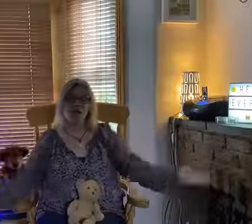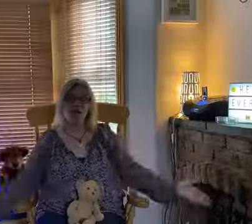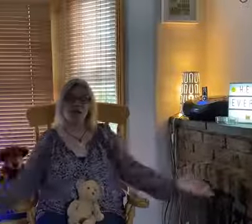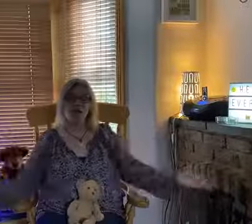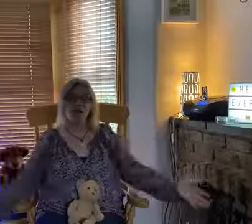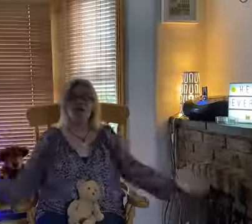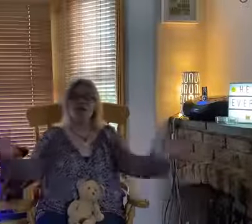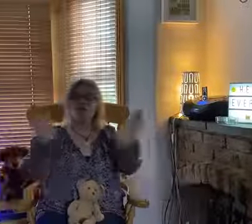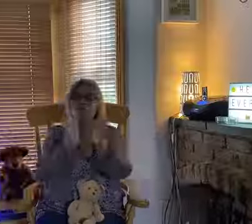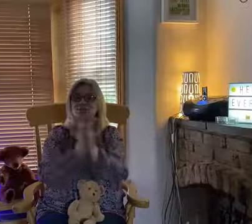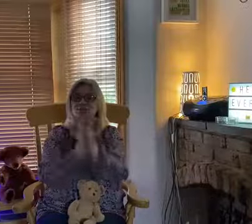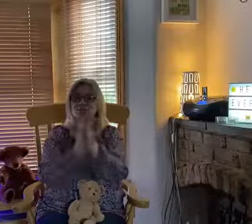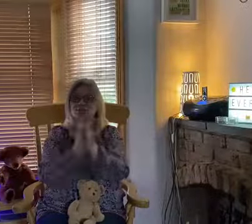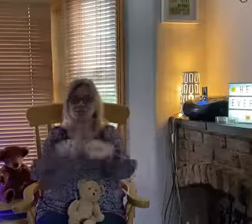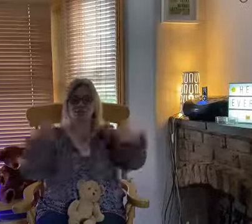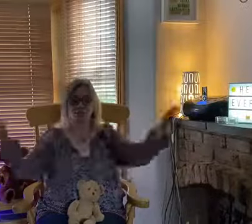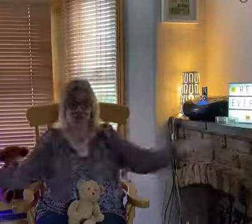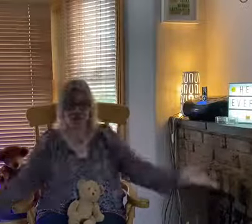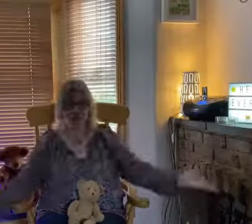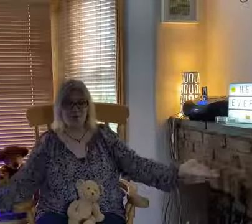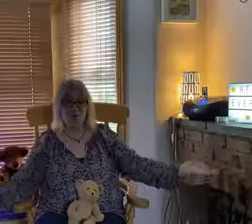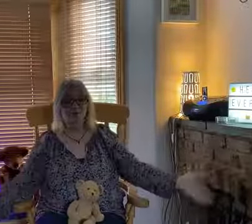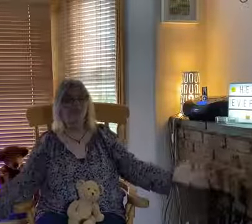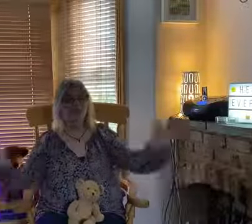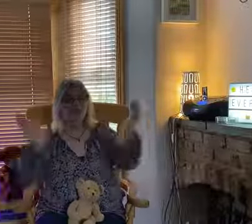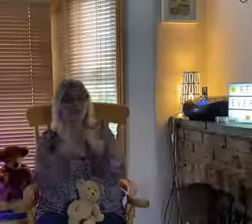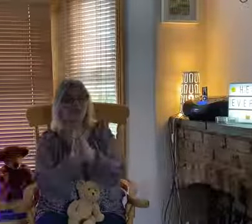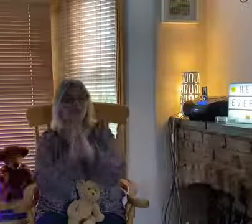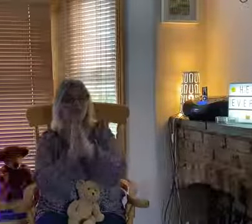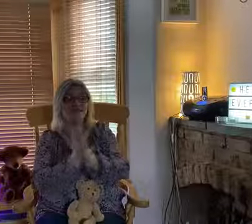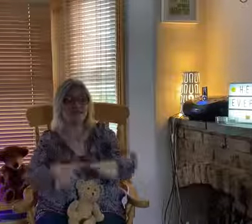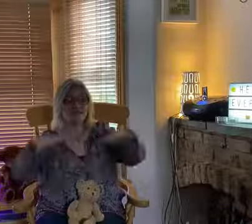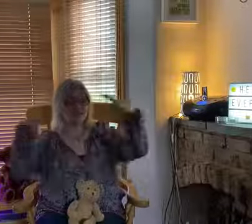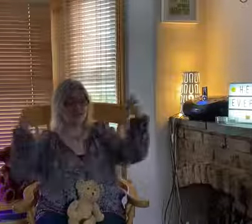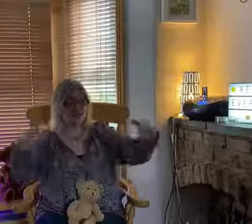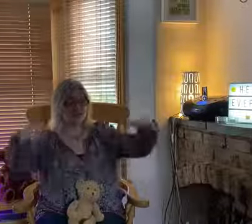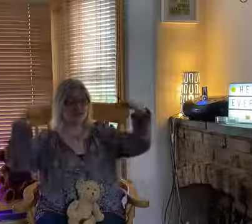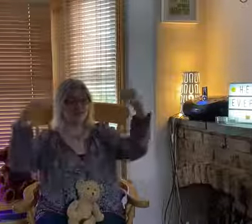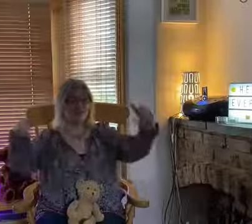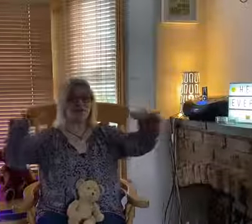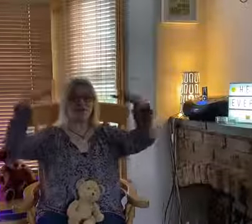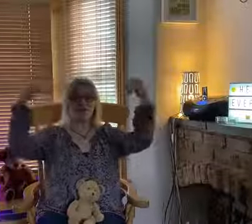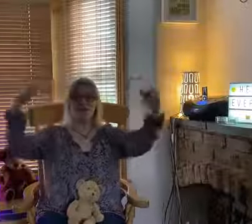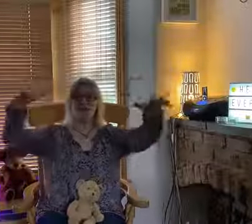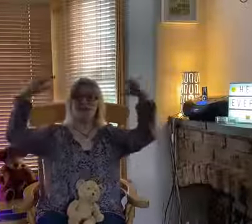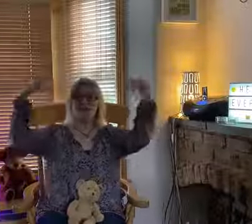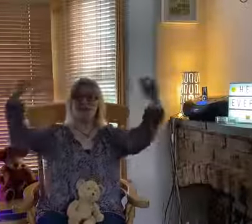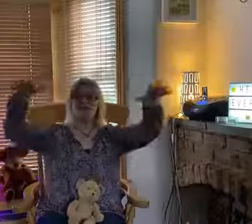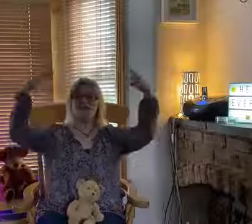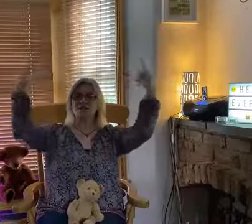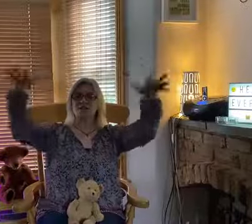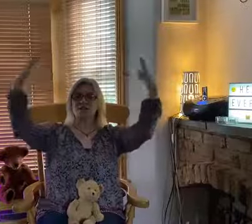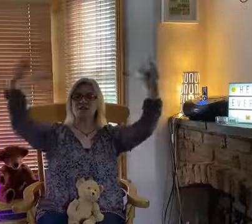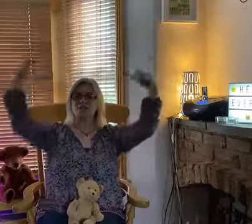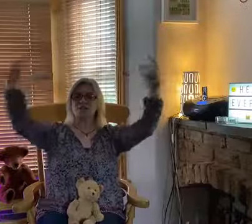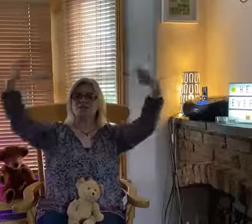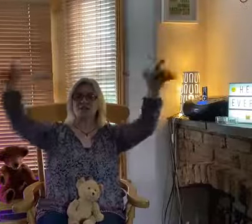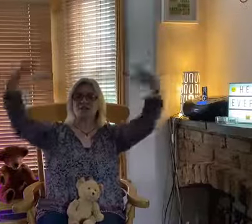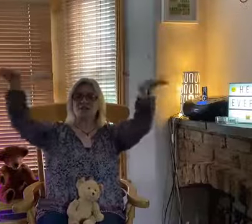Open, shut them. Open, shut them. Give a little shake. Oh, a really good